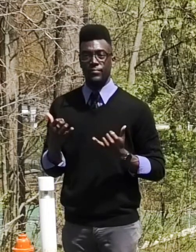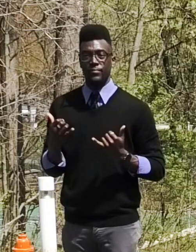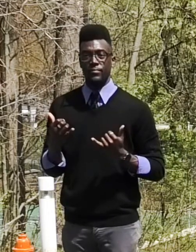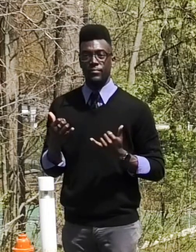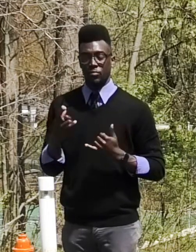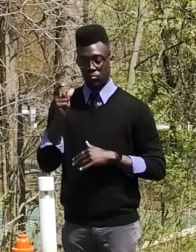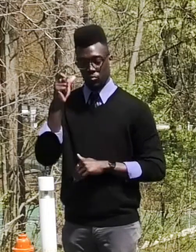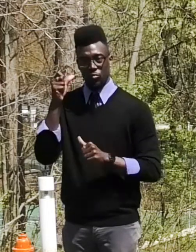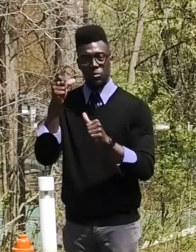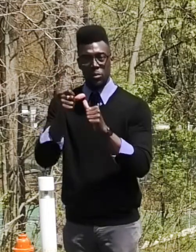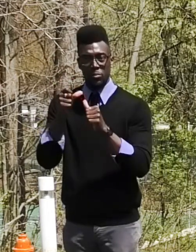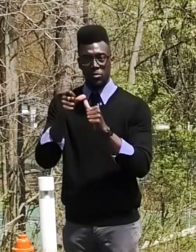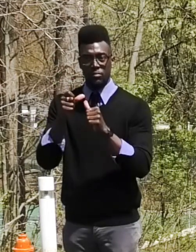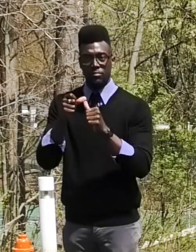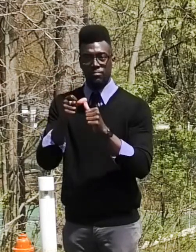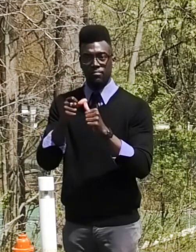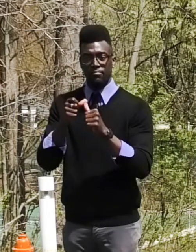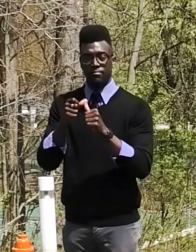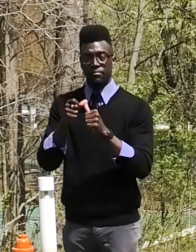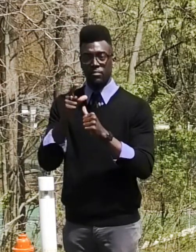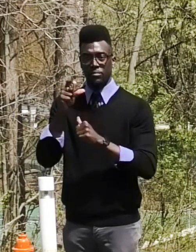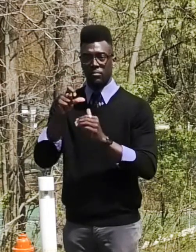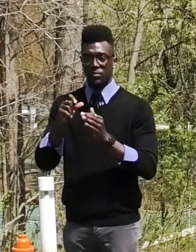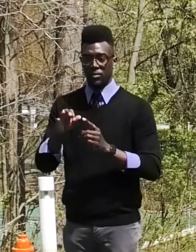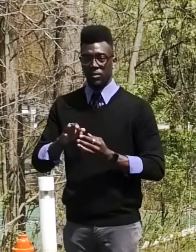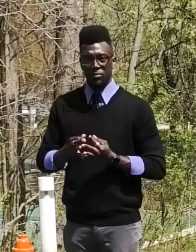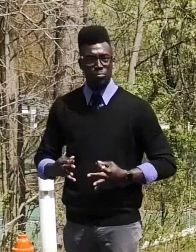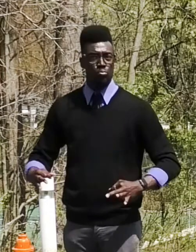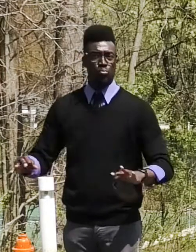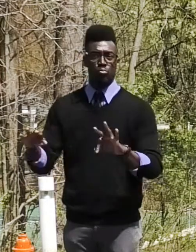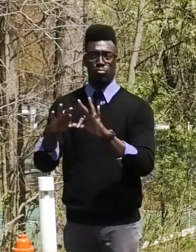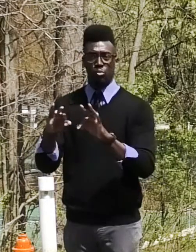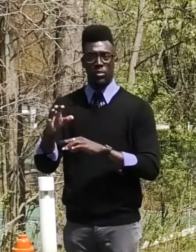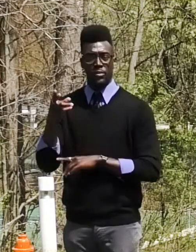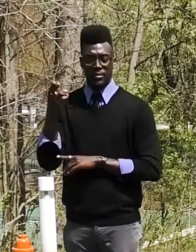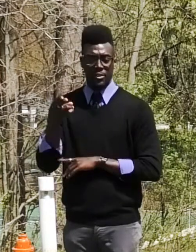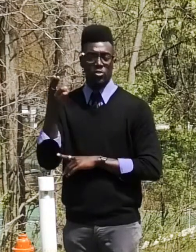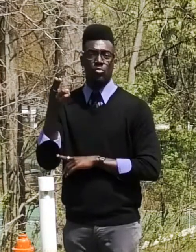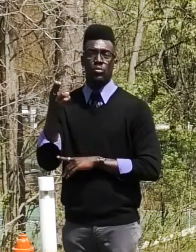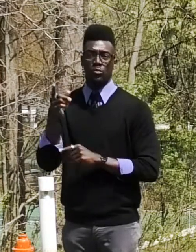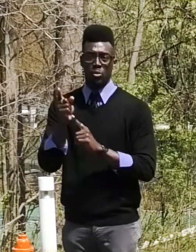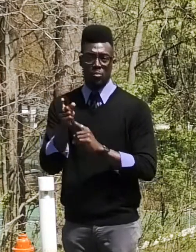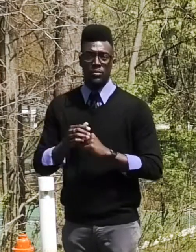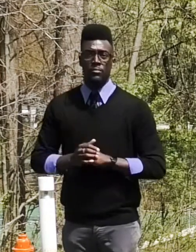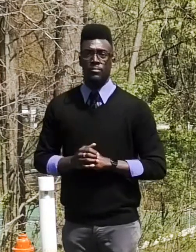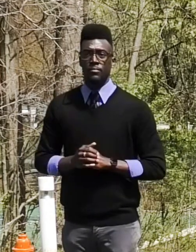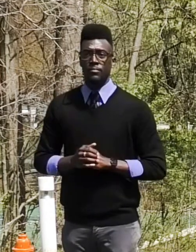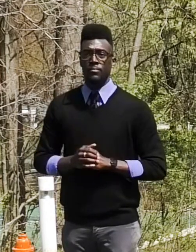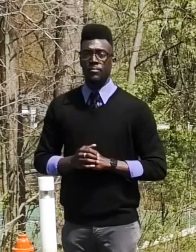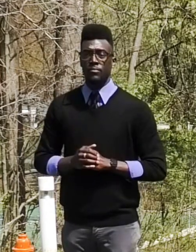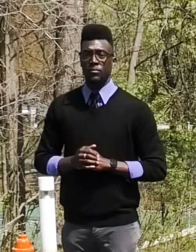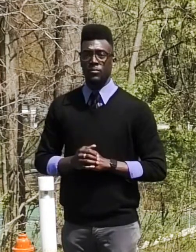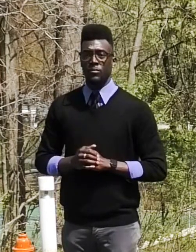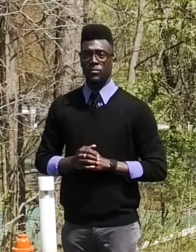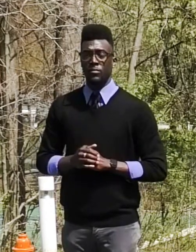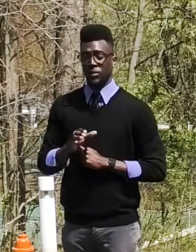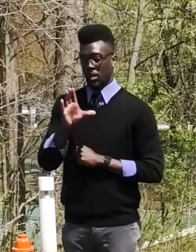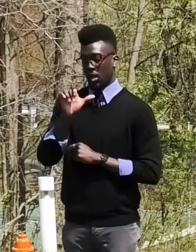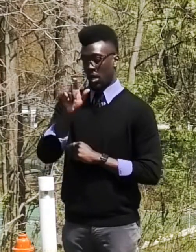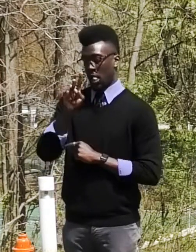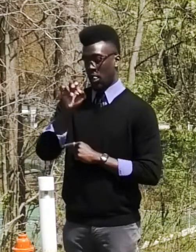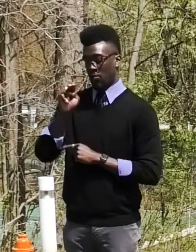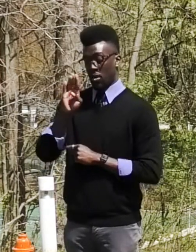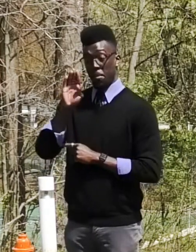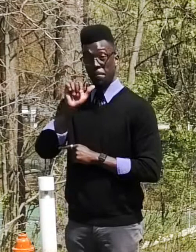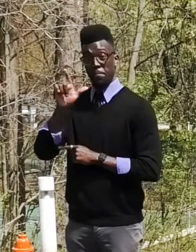be remembered as a momentous event in Black history. We can commend the bold action of our County Executive, Calvin Ball,